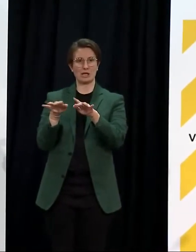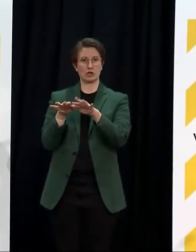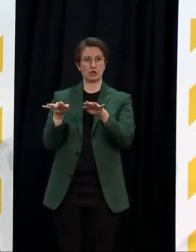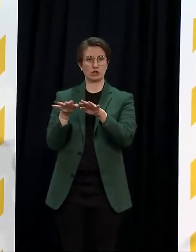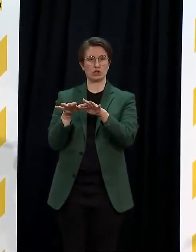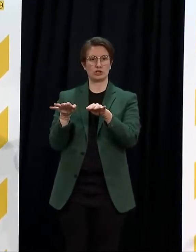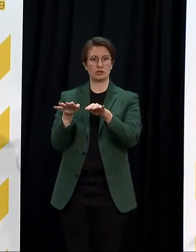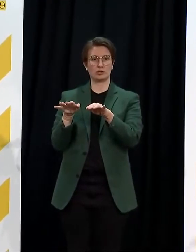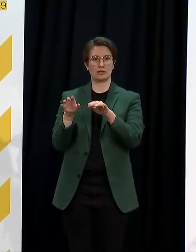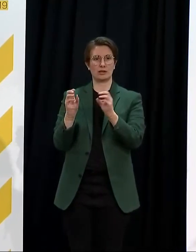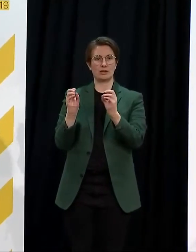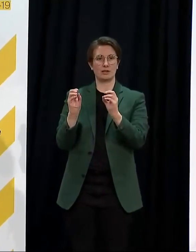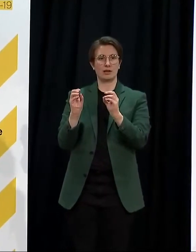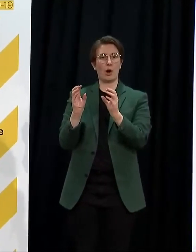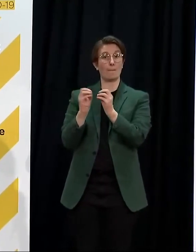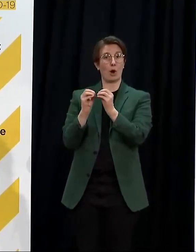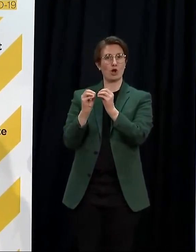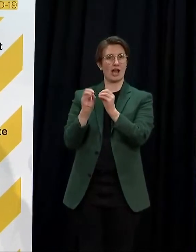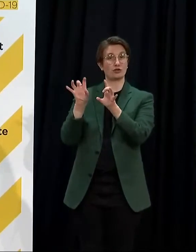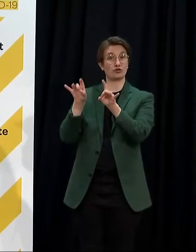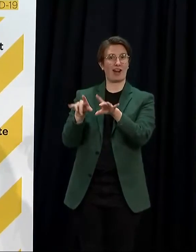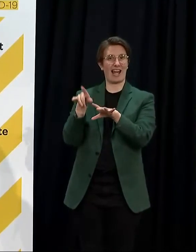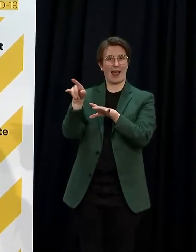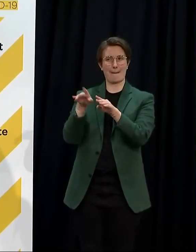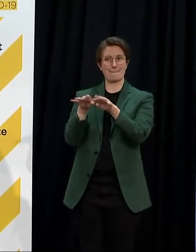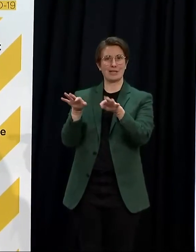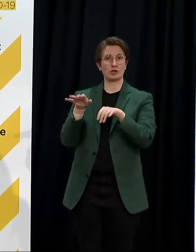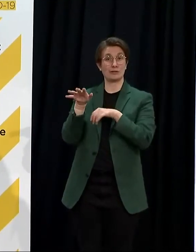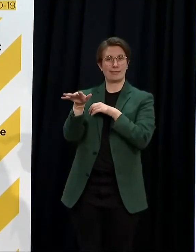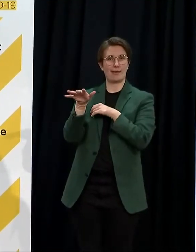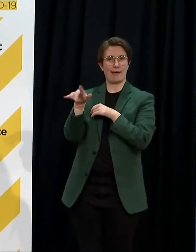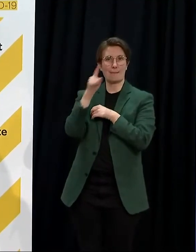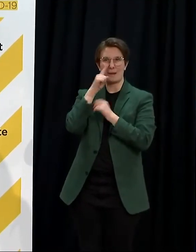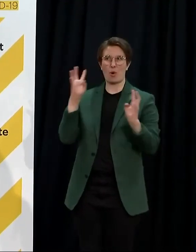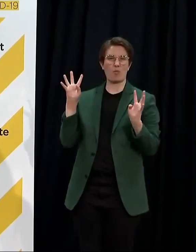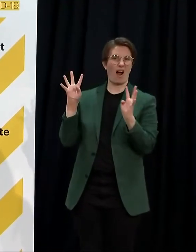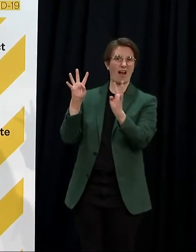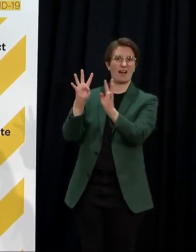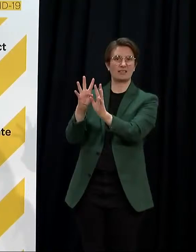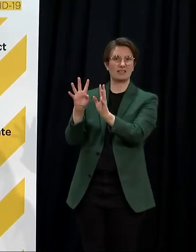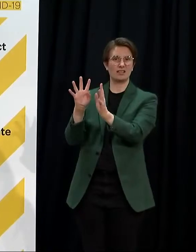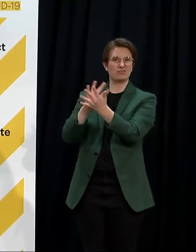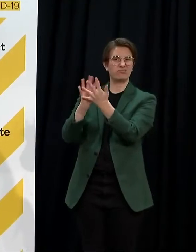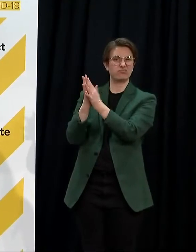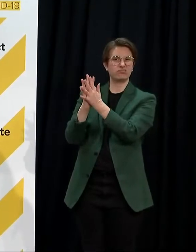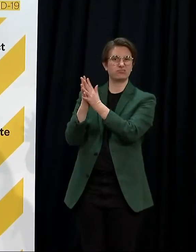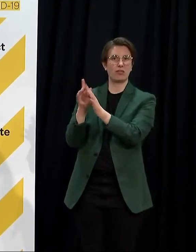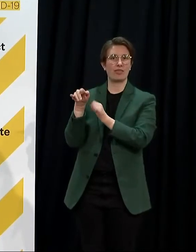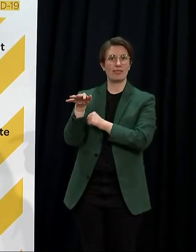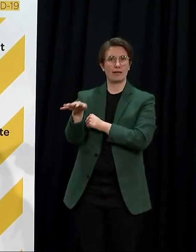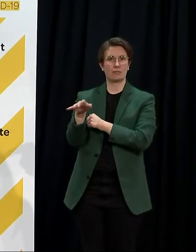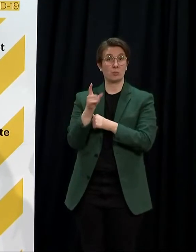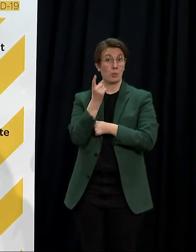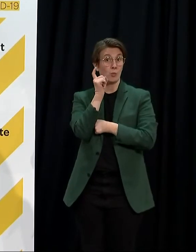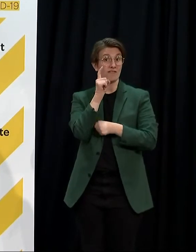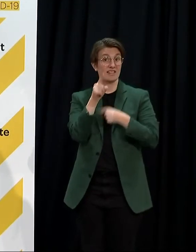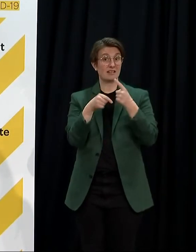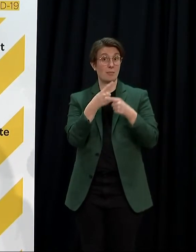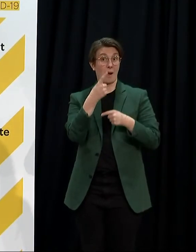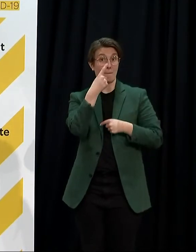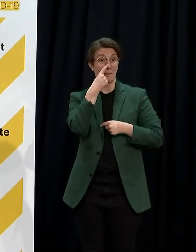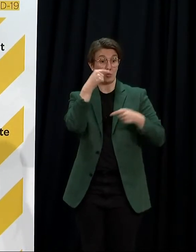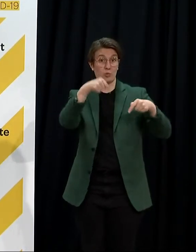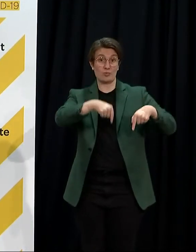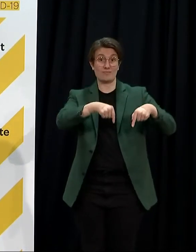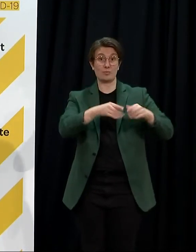where COVID's been around a long time, are you worried about people potentially not following the rules, or is there any